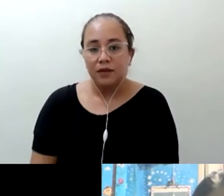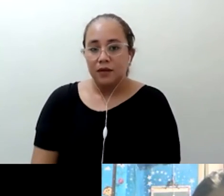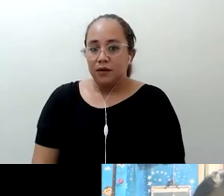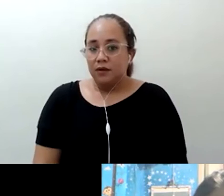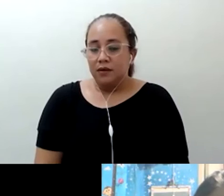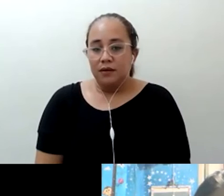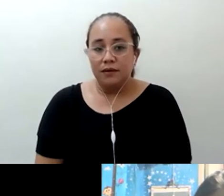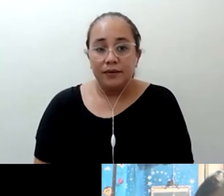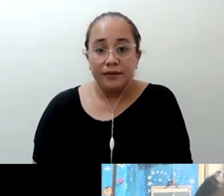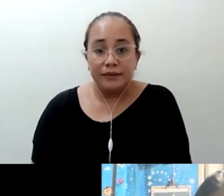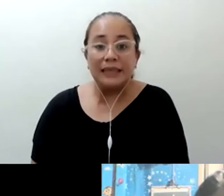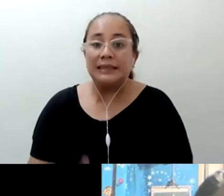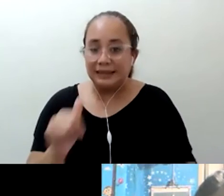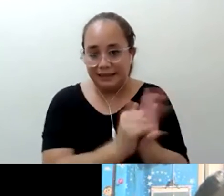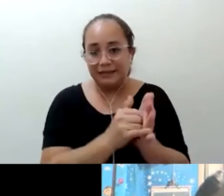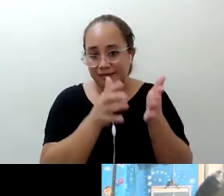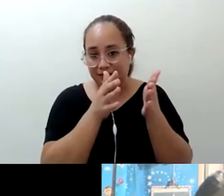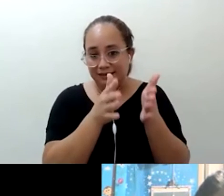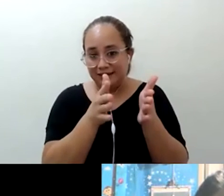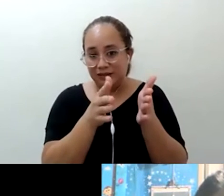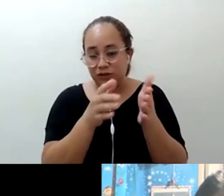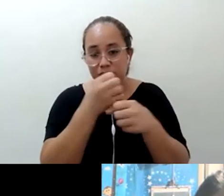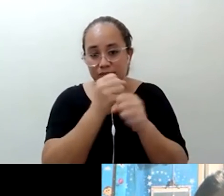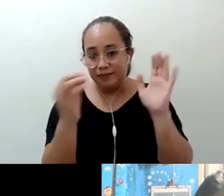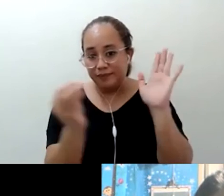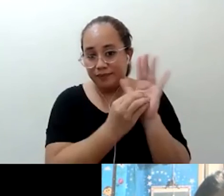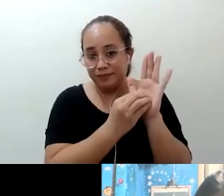Okay, so that's the way you do the orientation symbols.